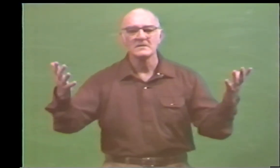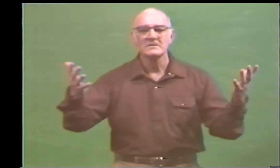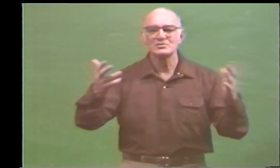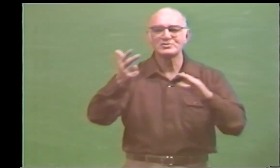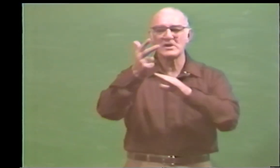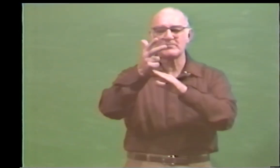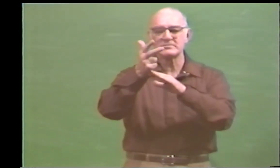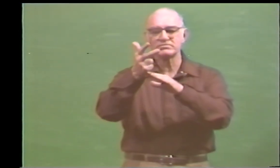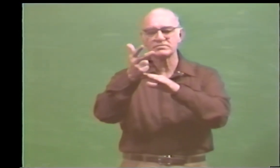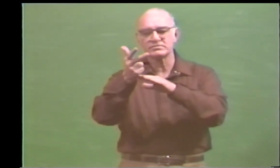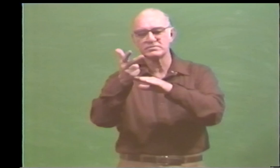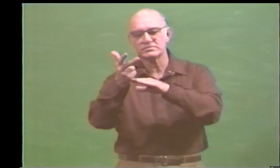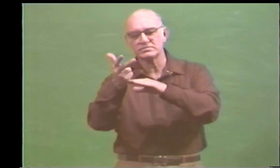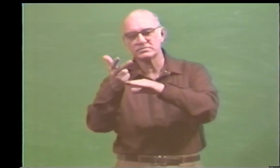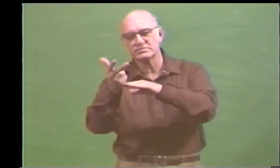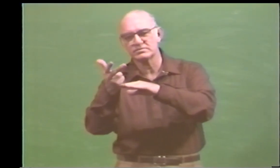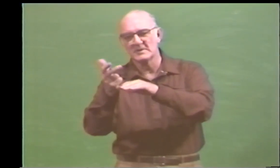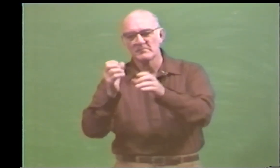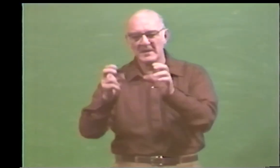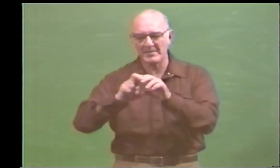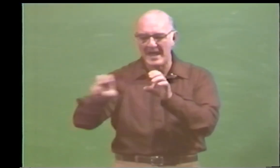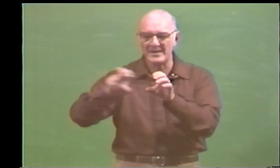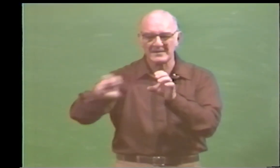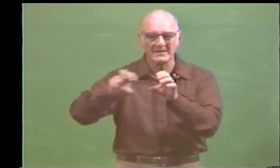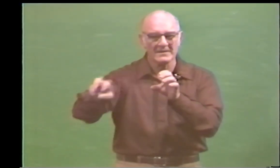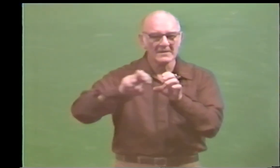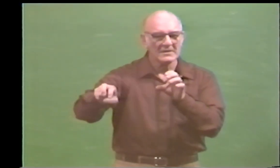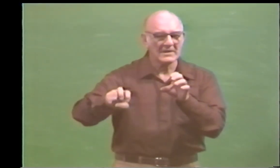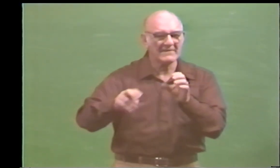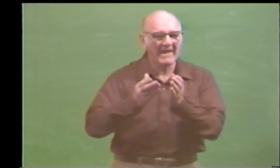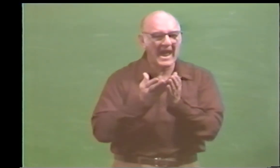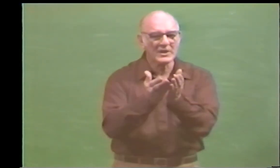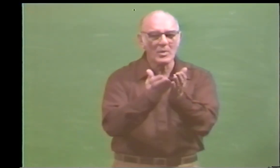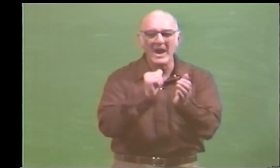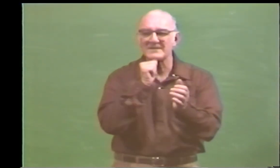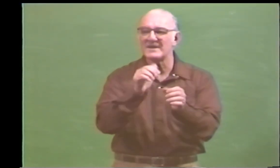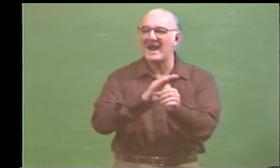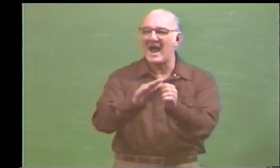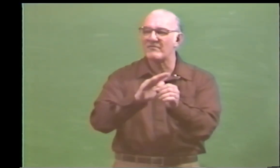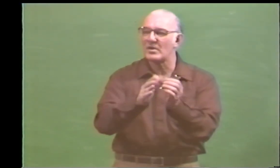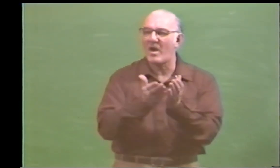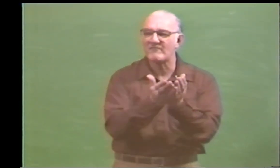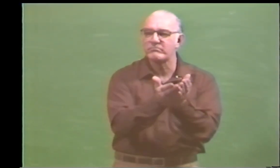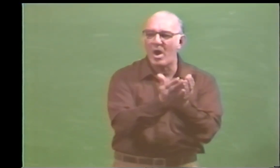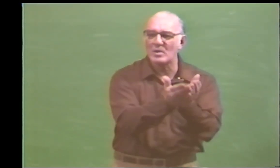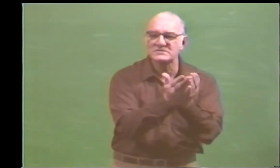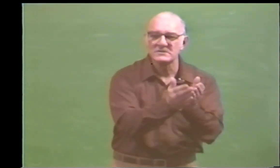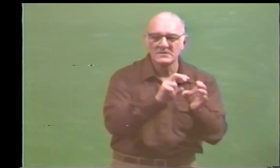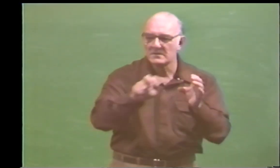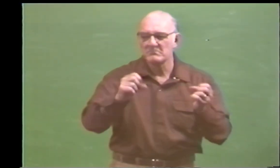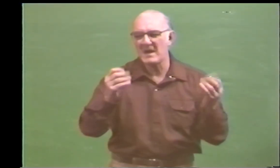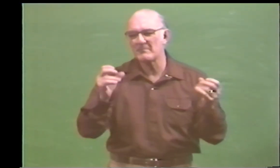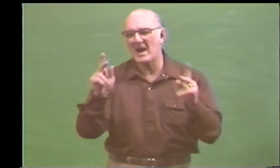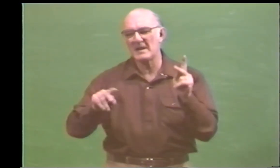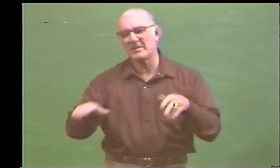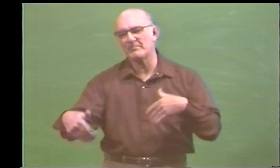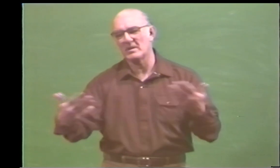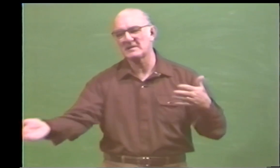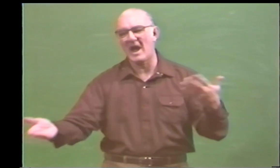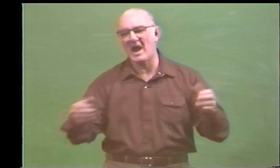The ship, people had to evacuate, didn't have enough boats. Many people died,